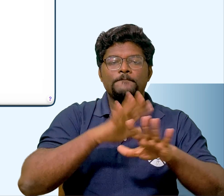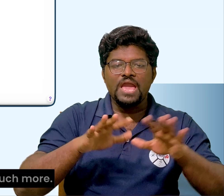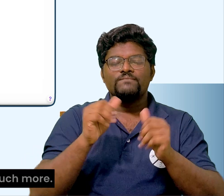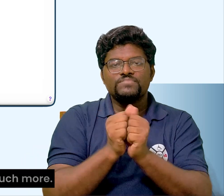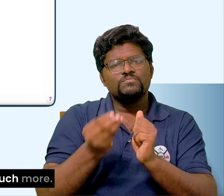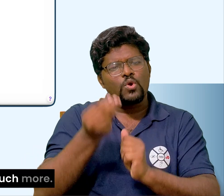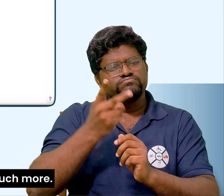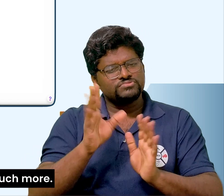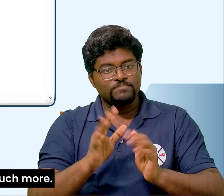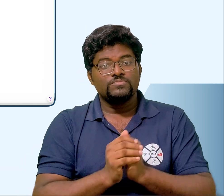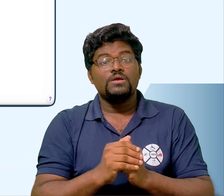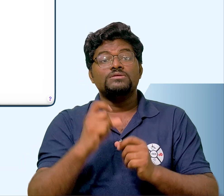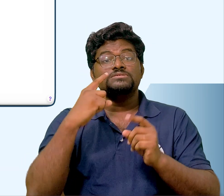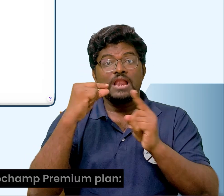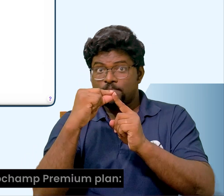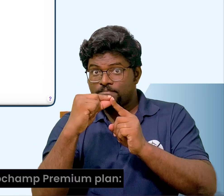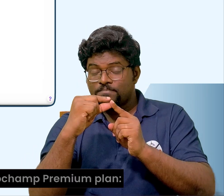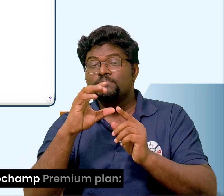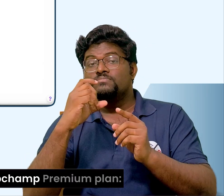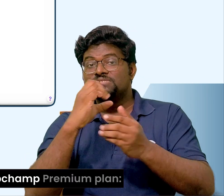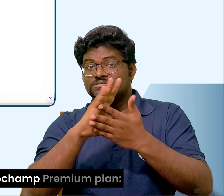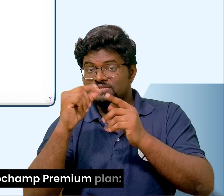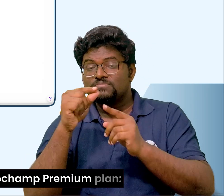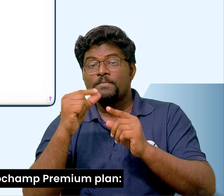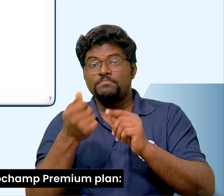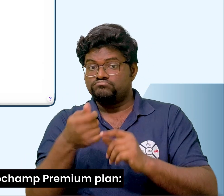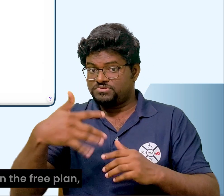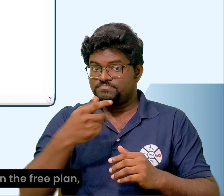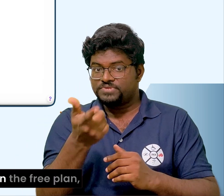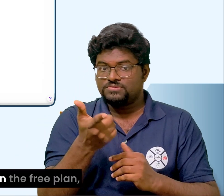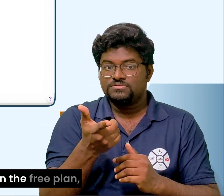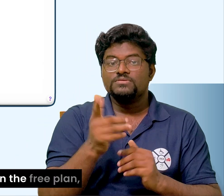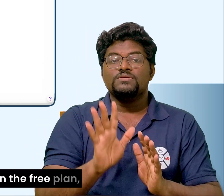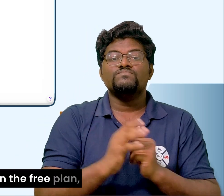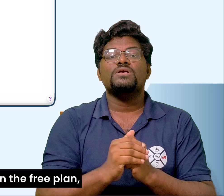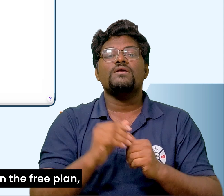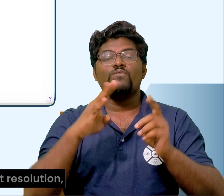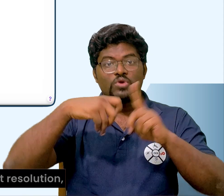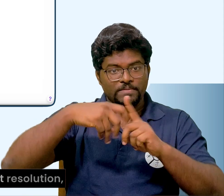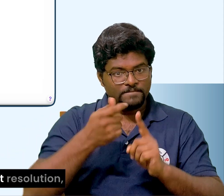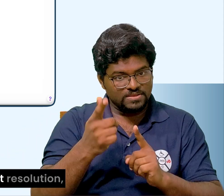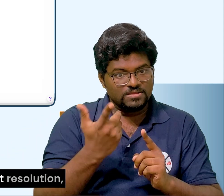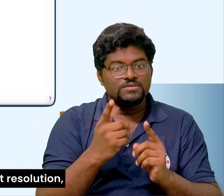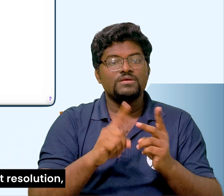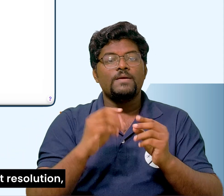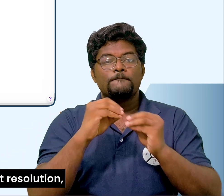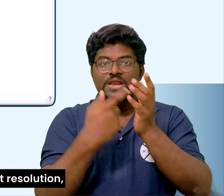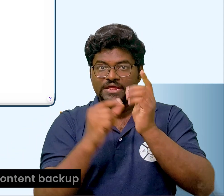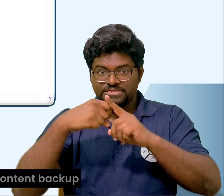and much more. Now look at the Clipchamp Premium plan. Everything in the free plan: 4K export resolution, brand